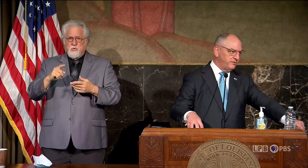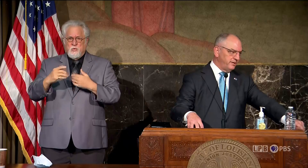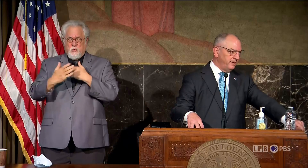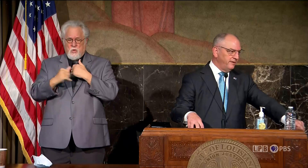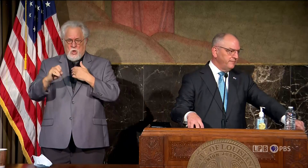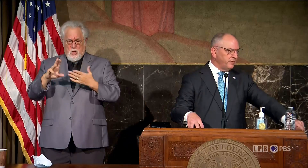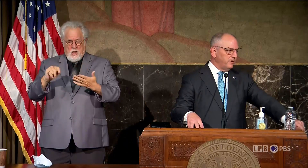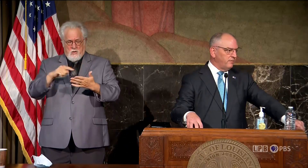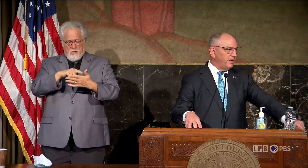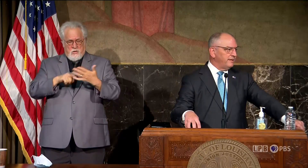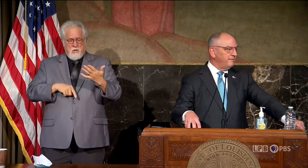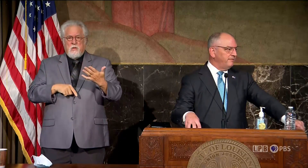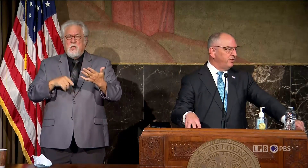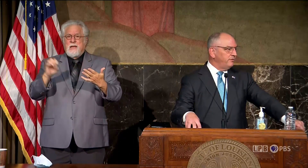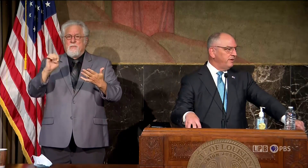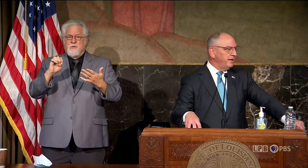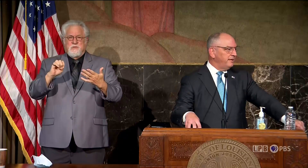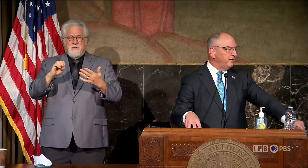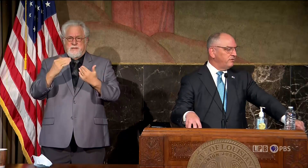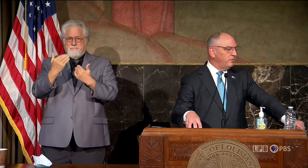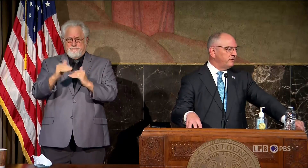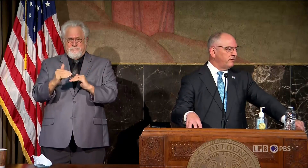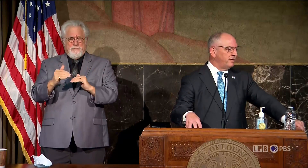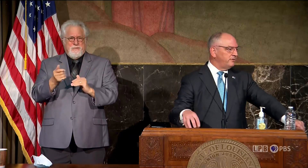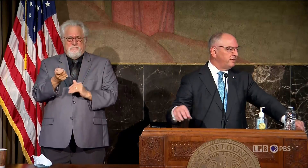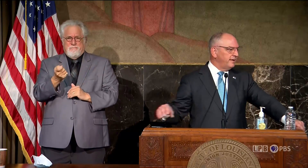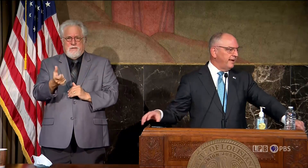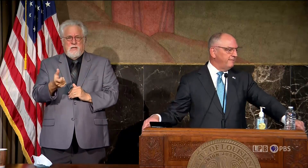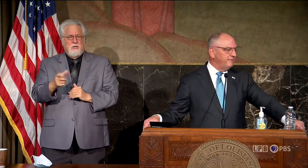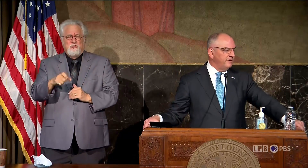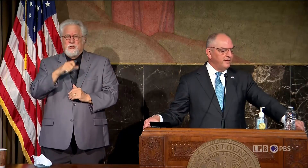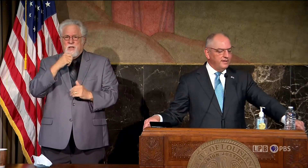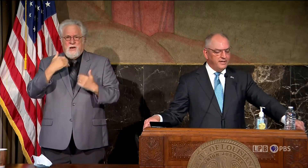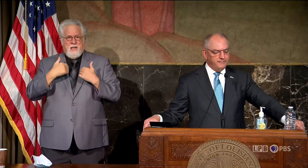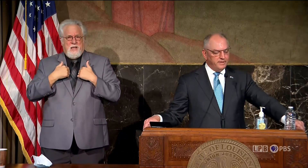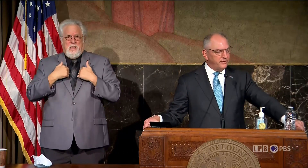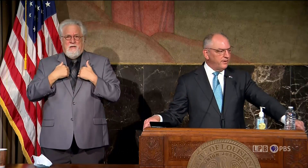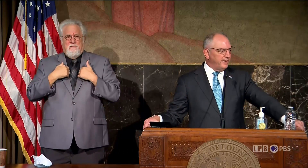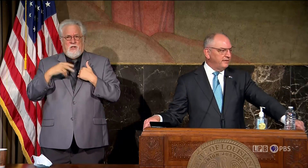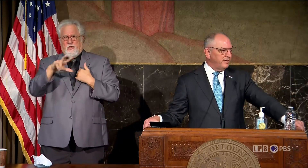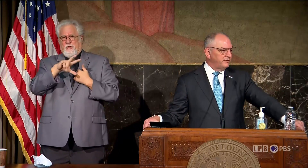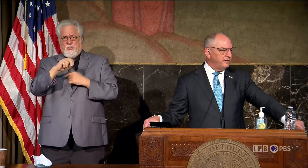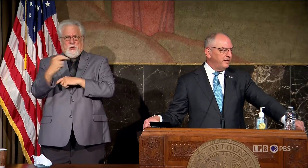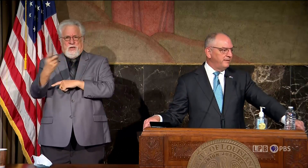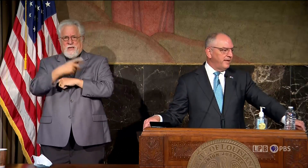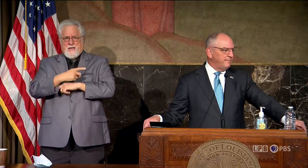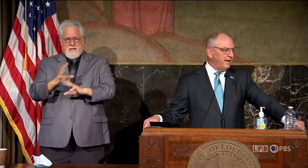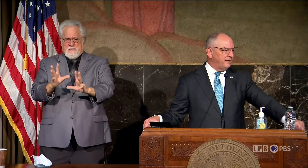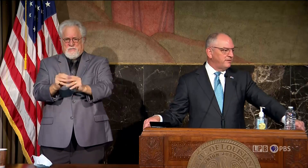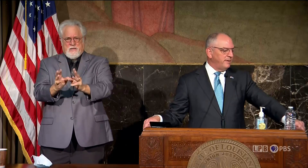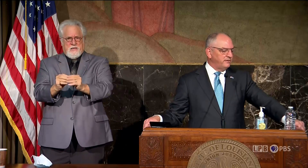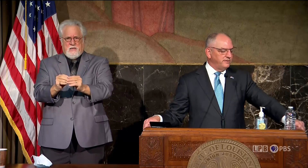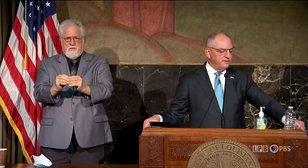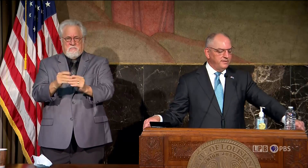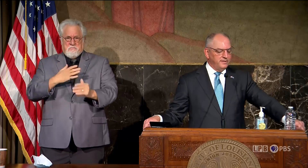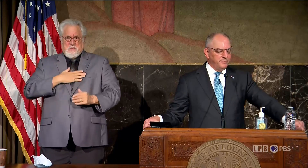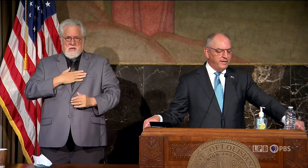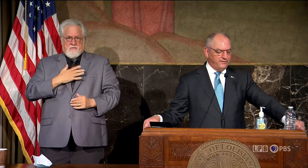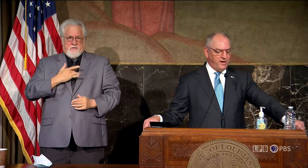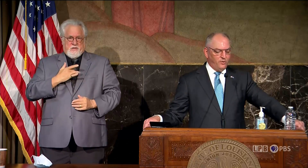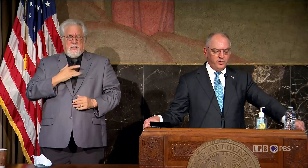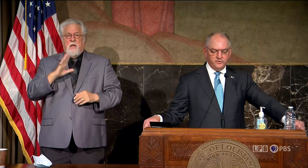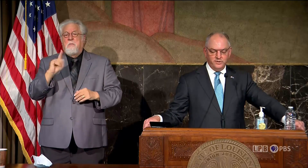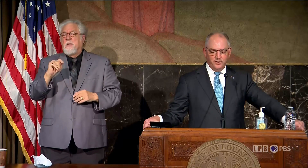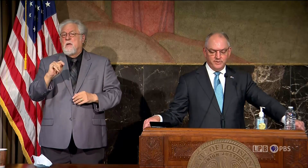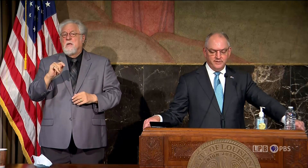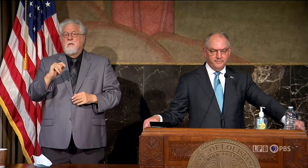to the emergency are relatively few, and so we certainly shouldn't have a 30-day session in my estimation. But